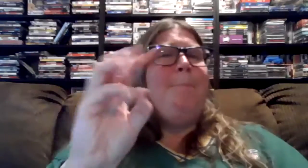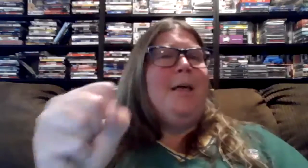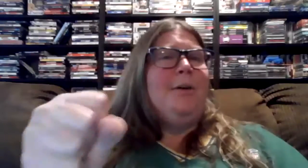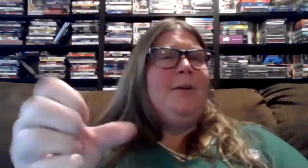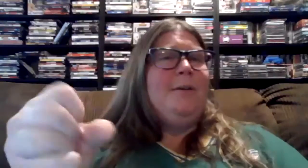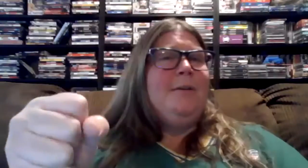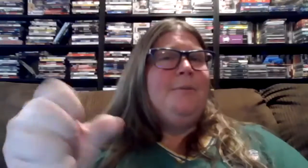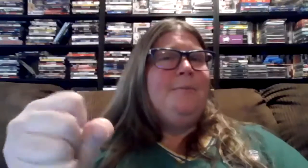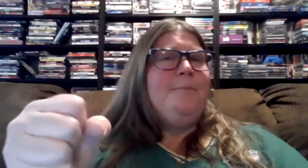milk.